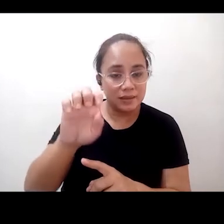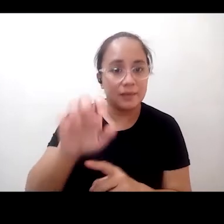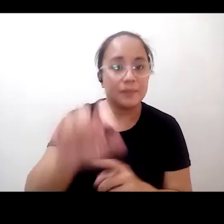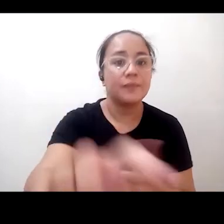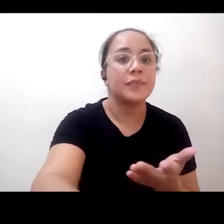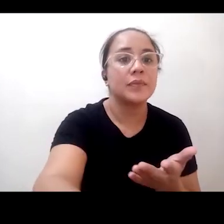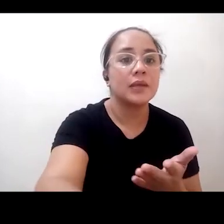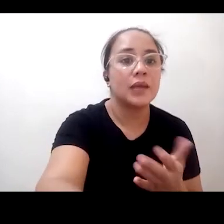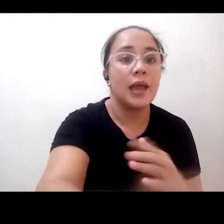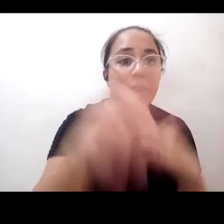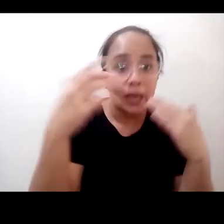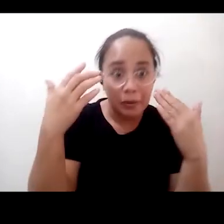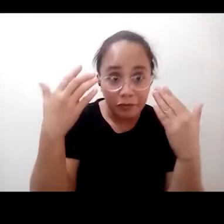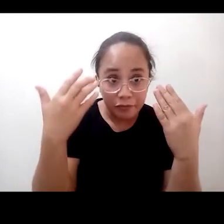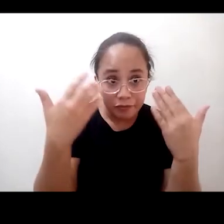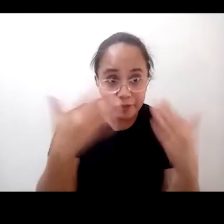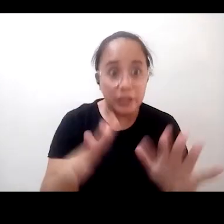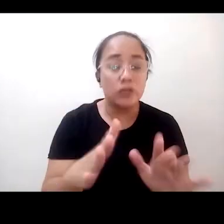um,